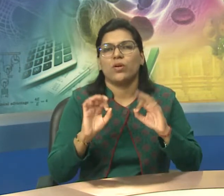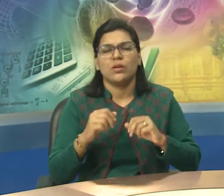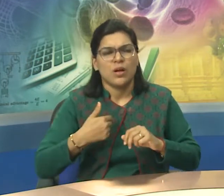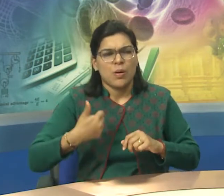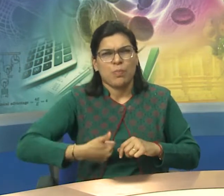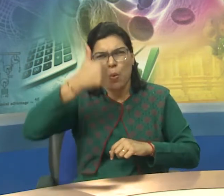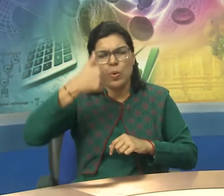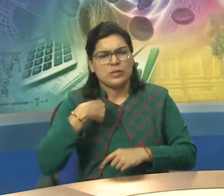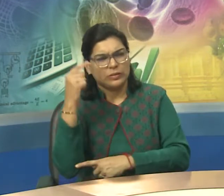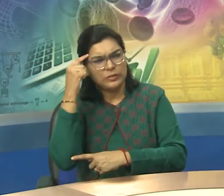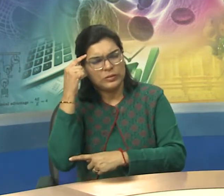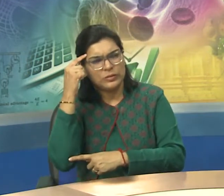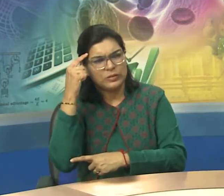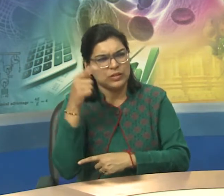training personnel.